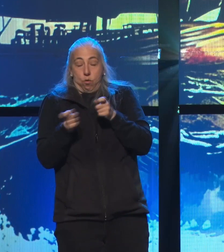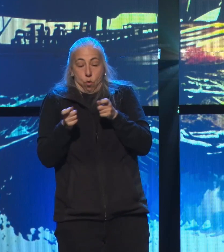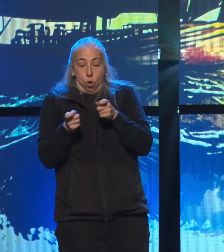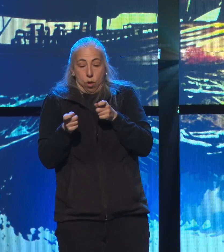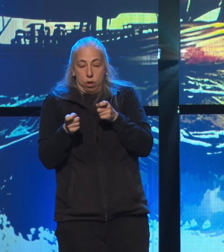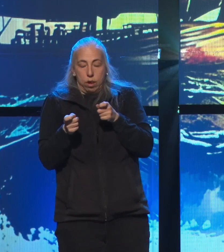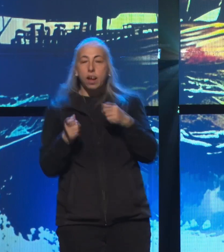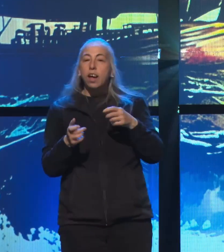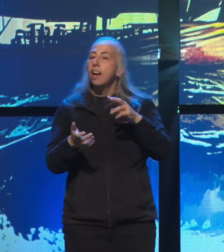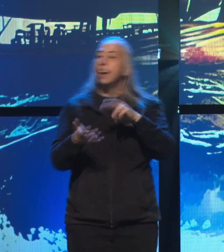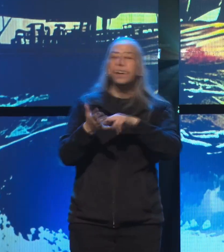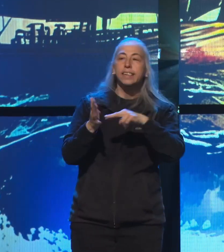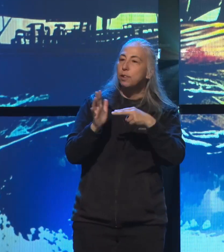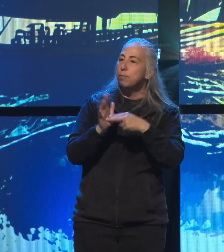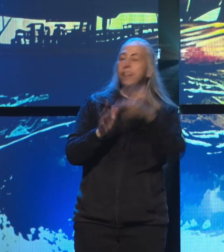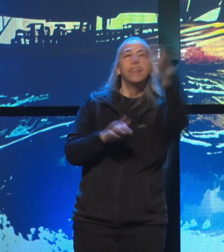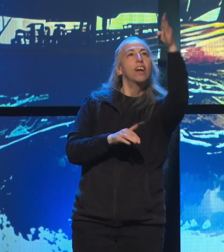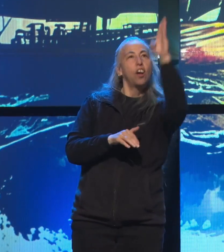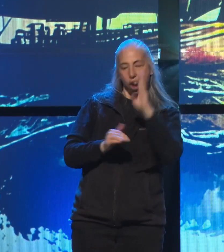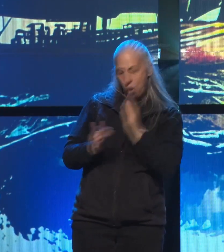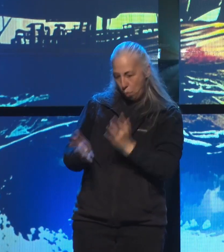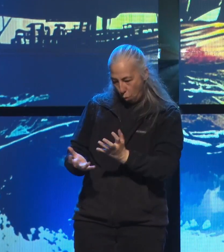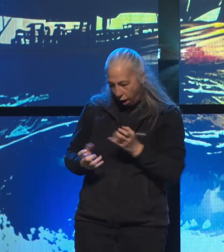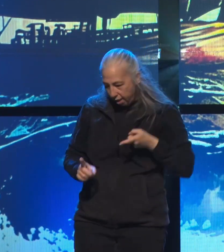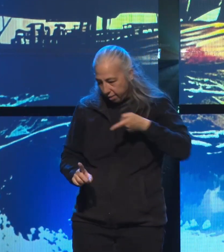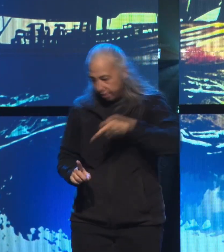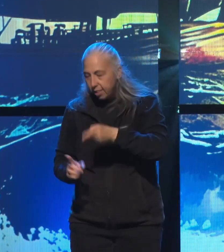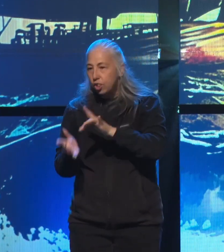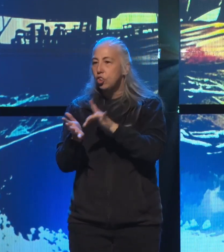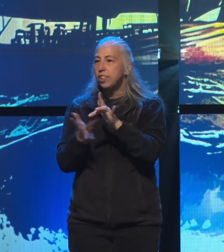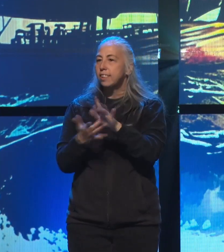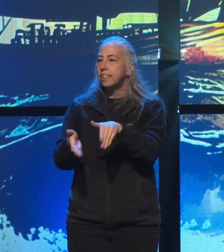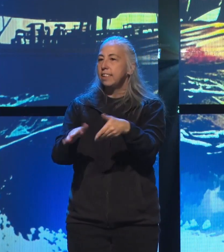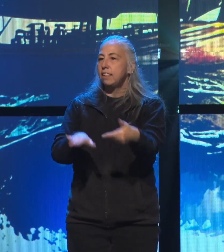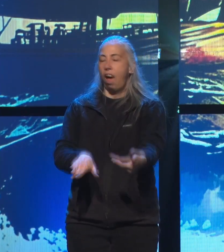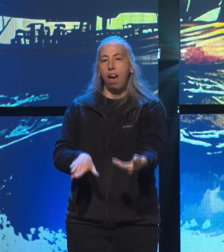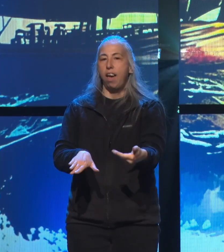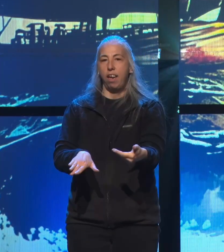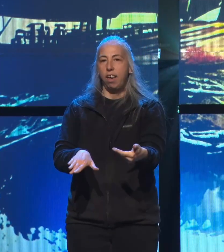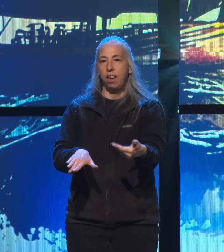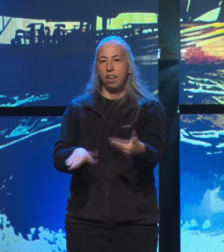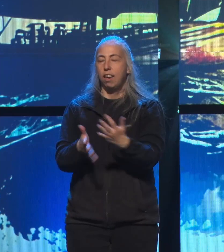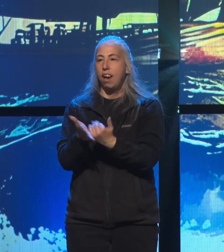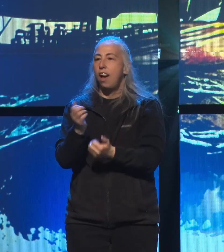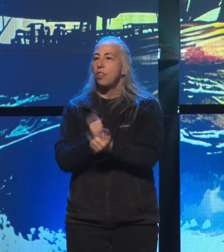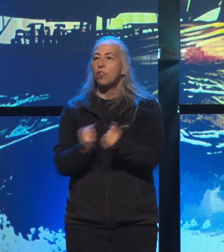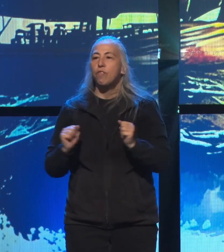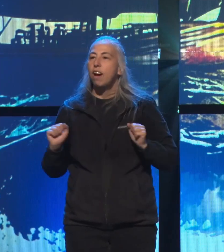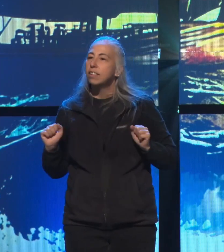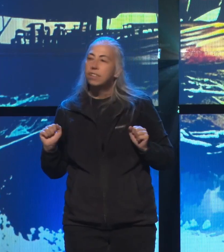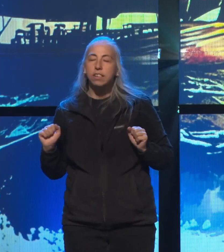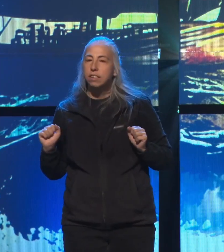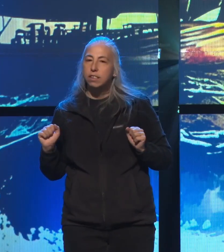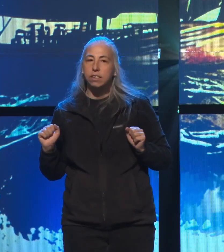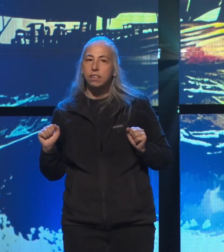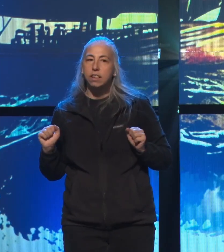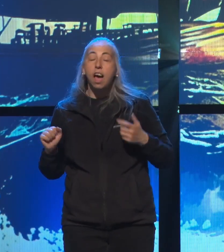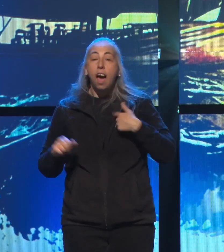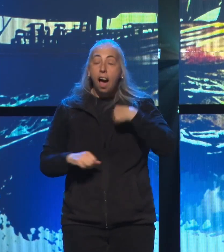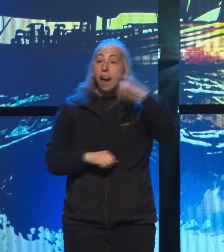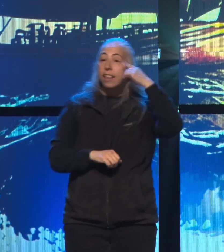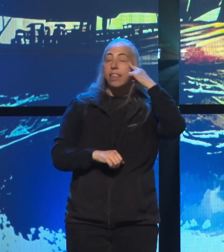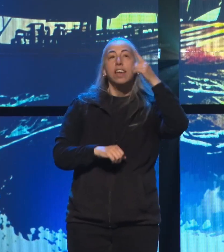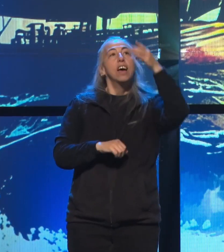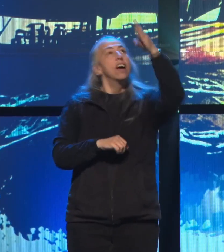means that it was God's desire and intention and will for Jesus to die on a cross, personally. But I do believe that it was